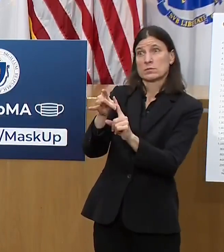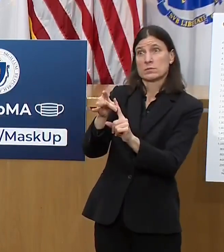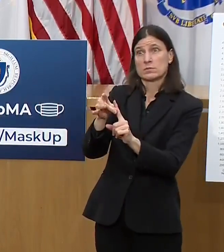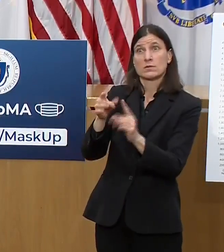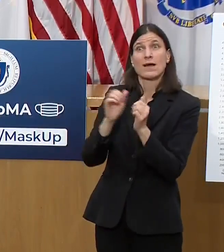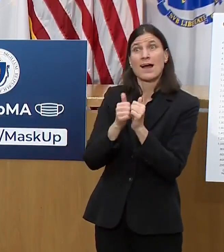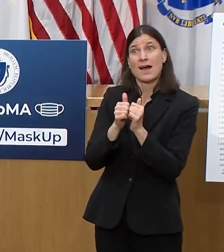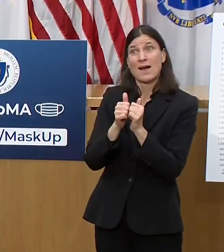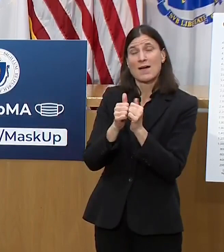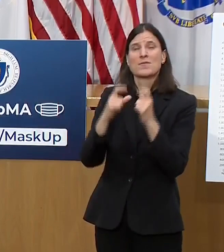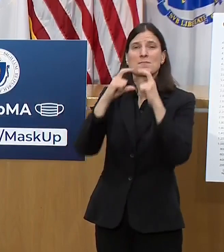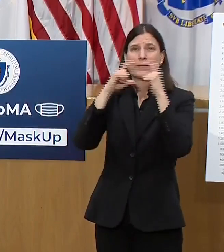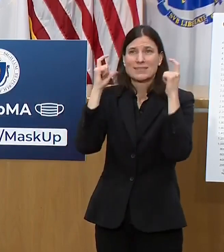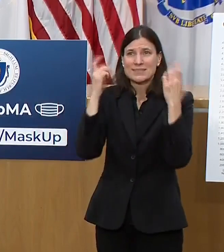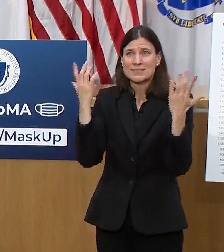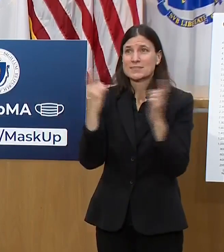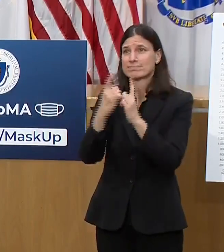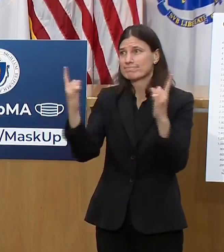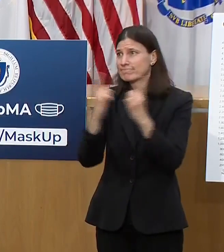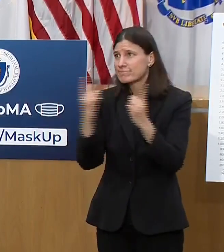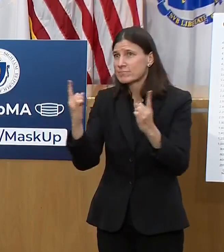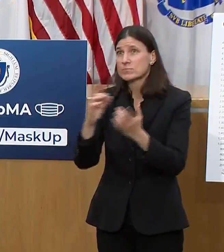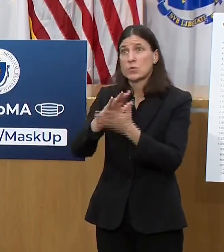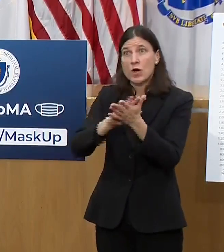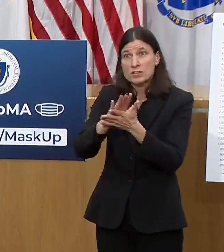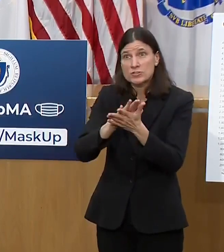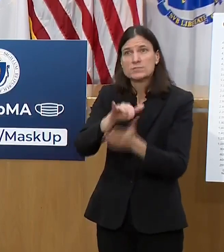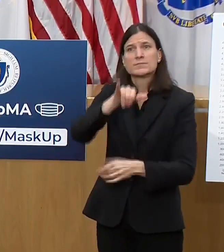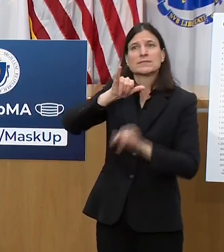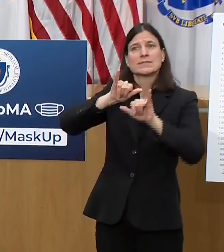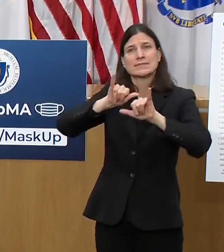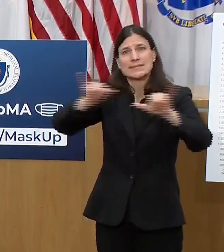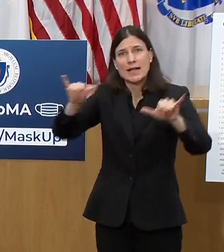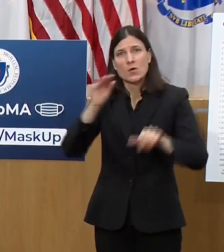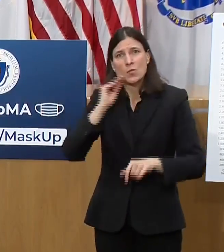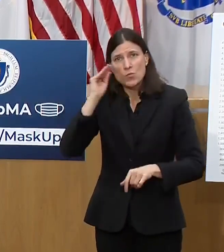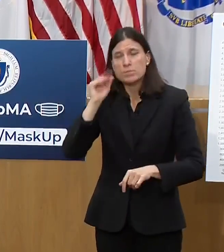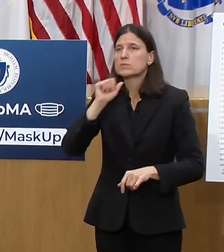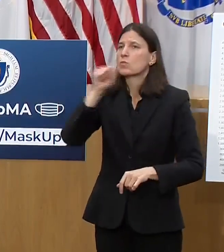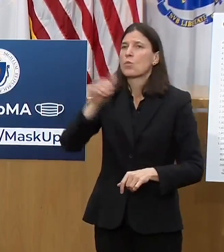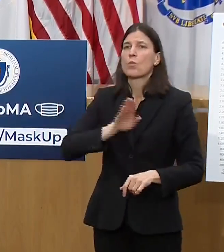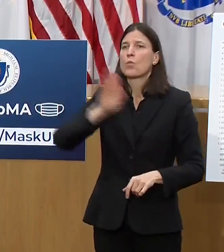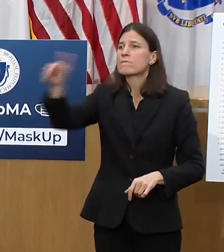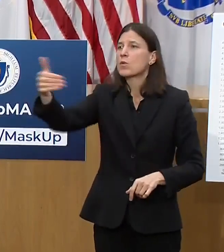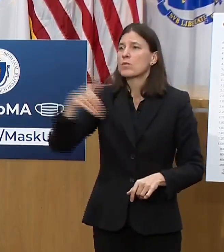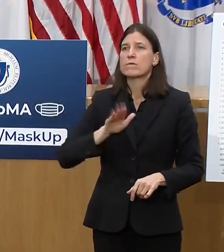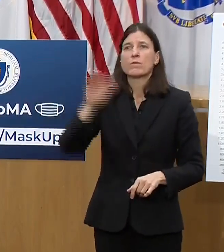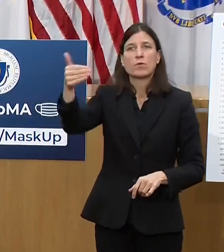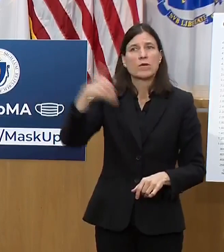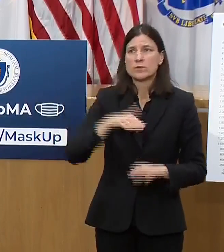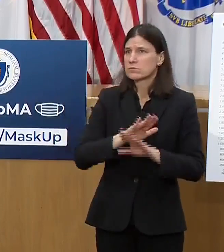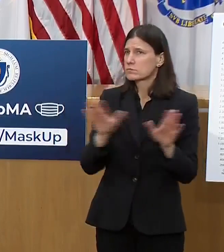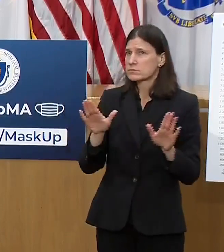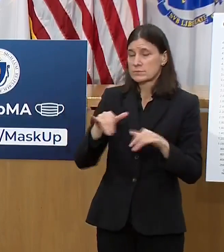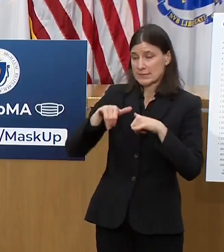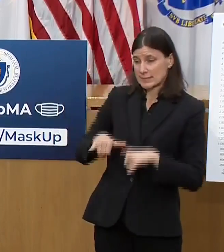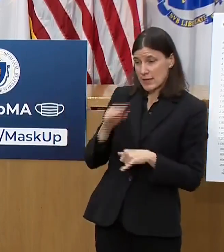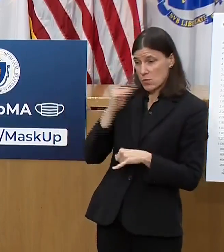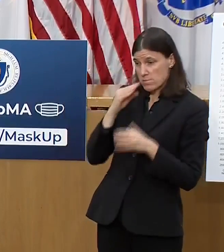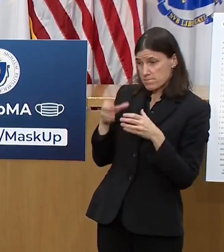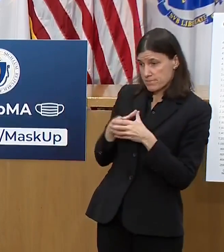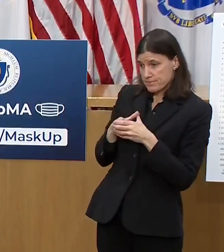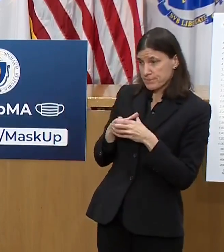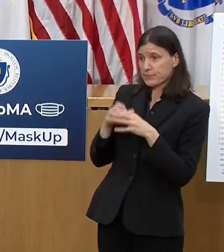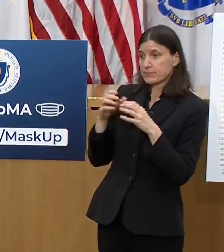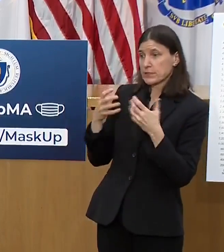mask, practice social distancing, don't travel, remain in your immediate household. If you do all of those